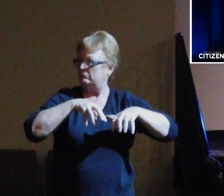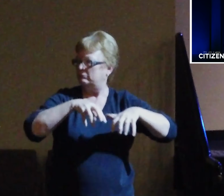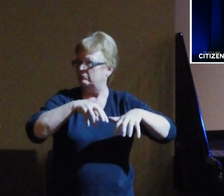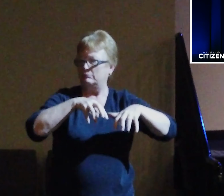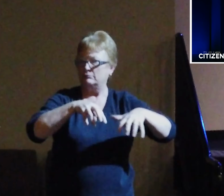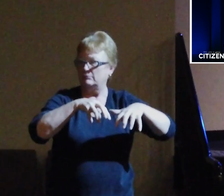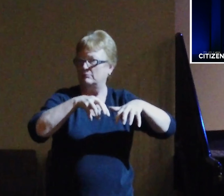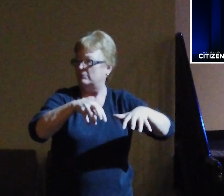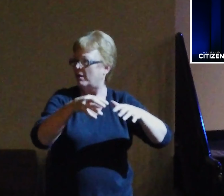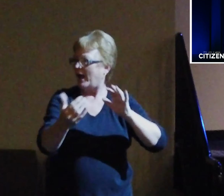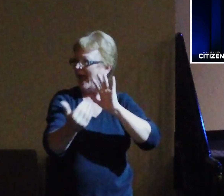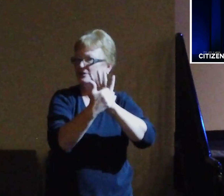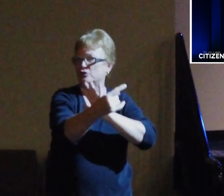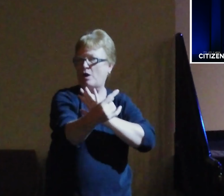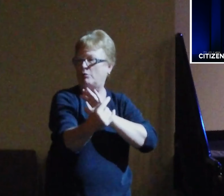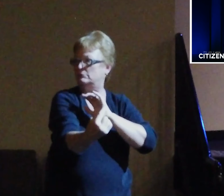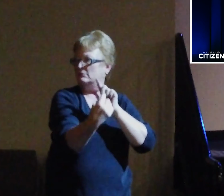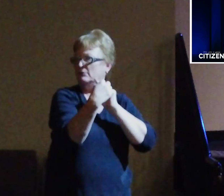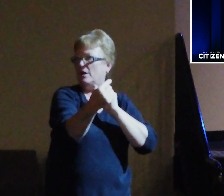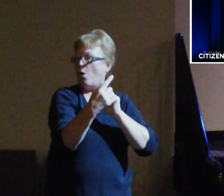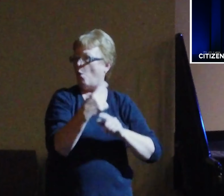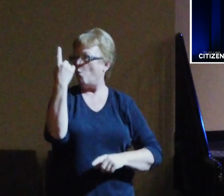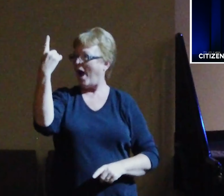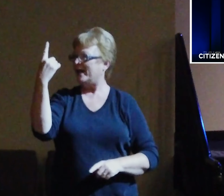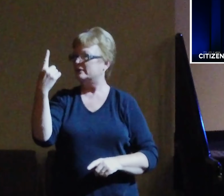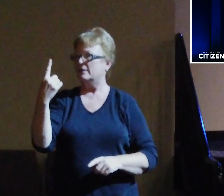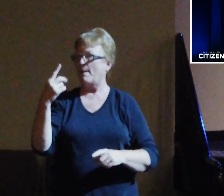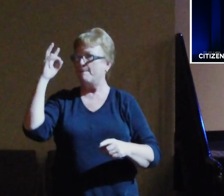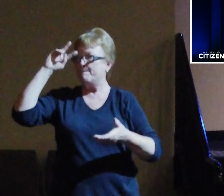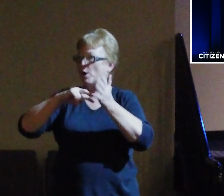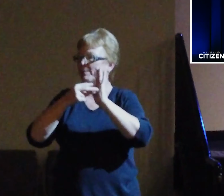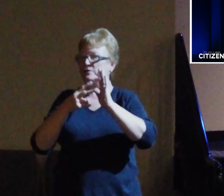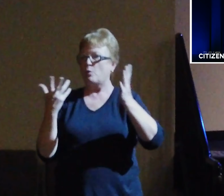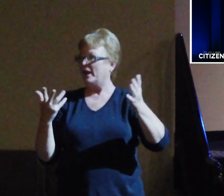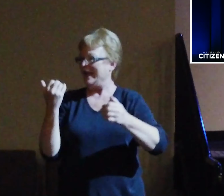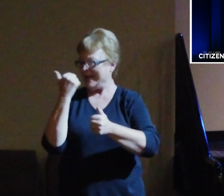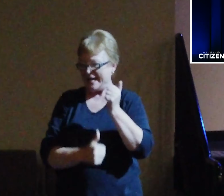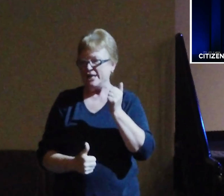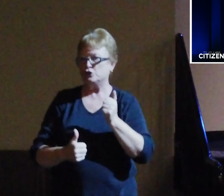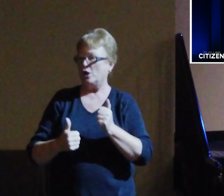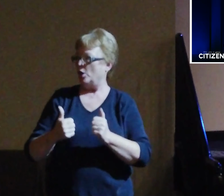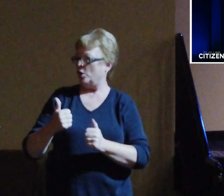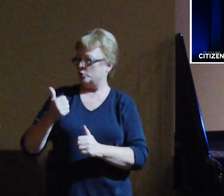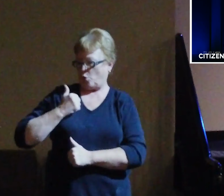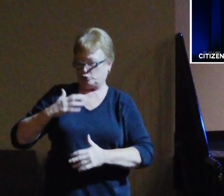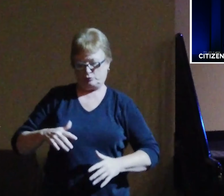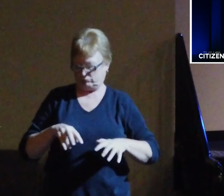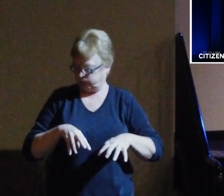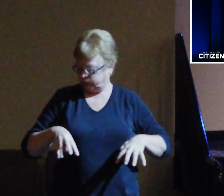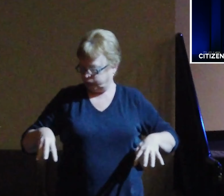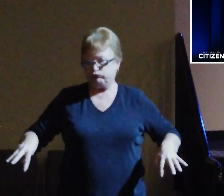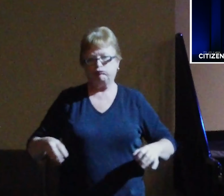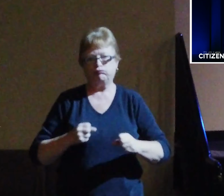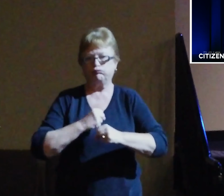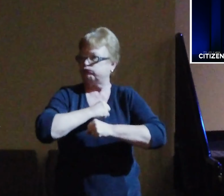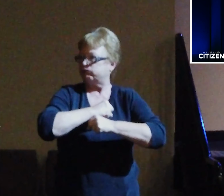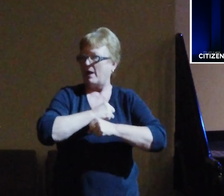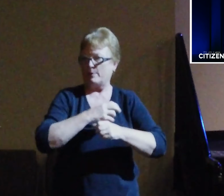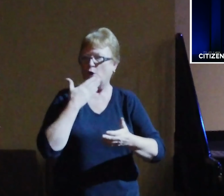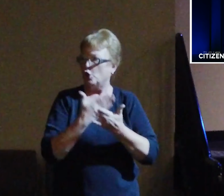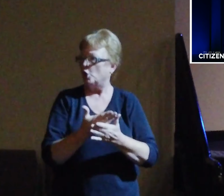against the opposing force with one united purpose. Each soldier had to be united in the same task. They had to be well